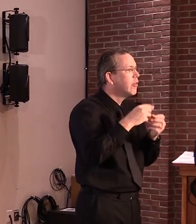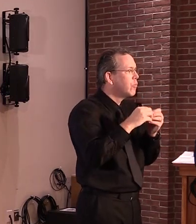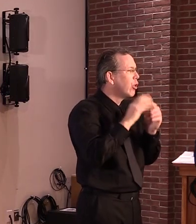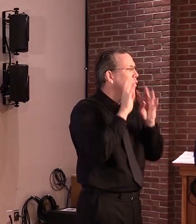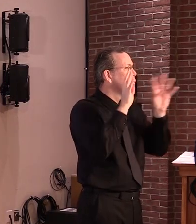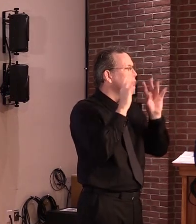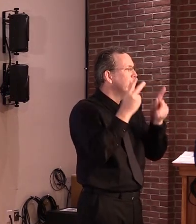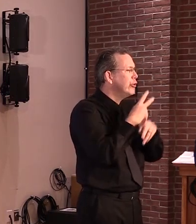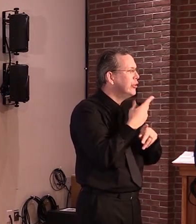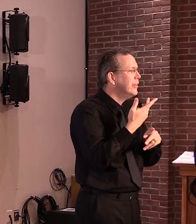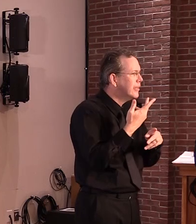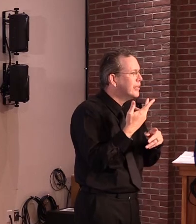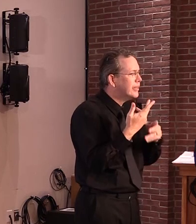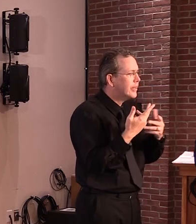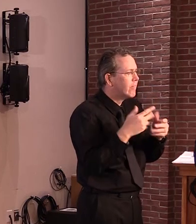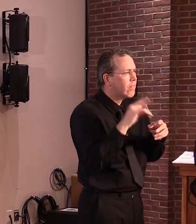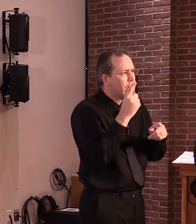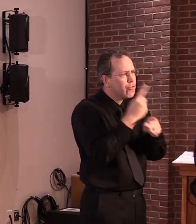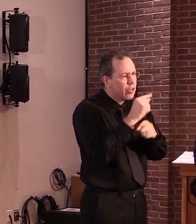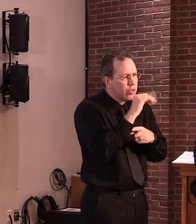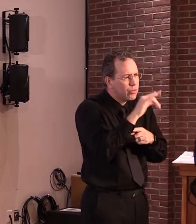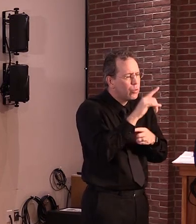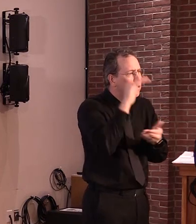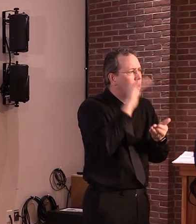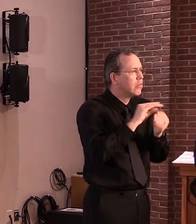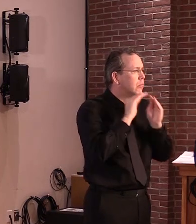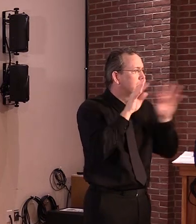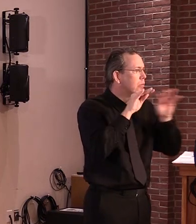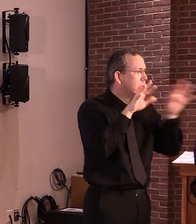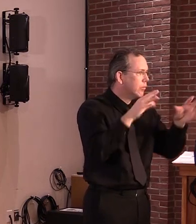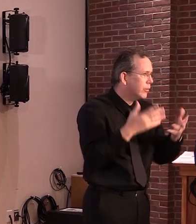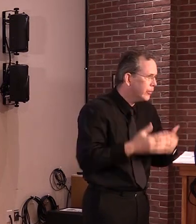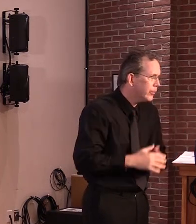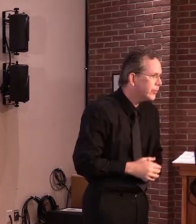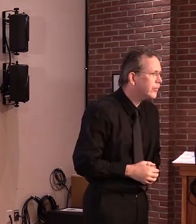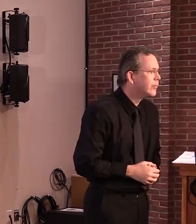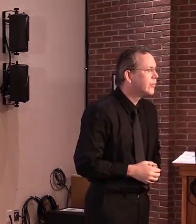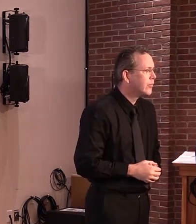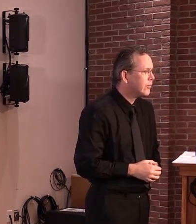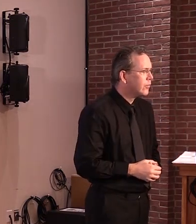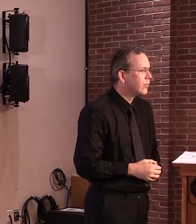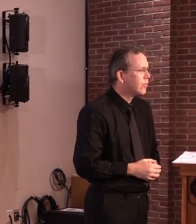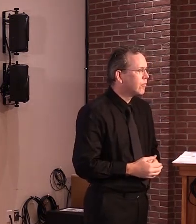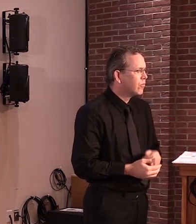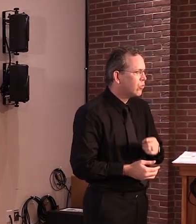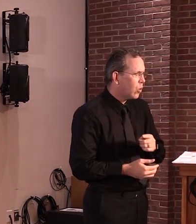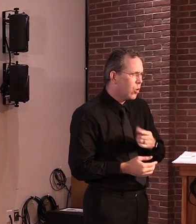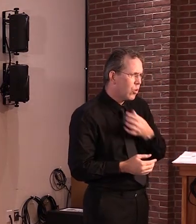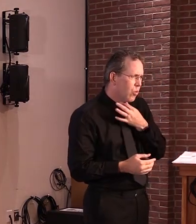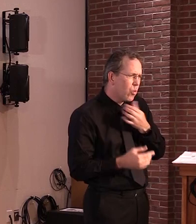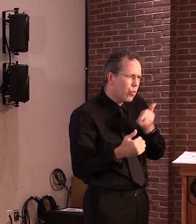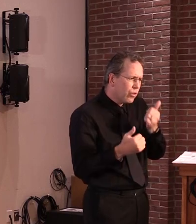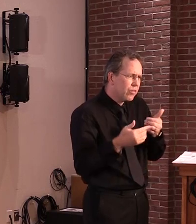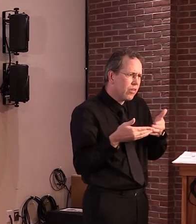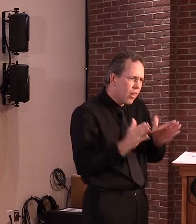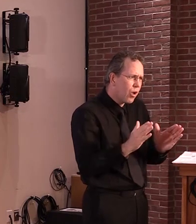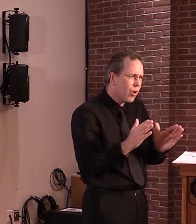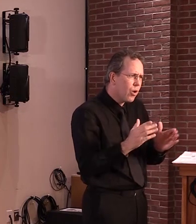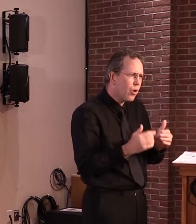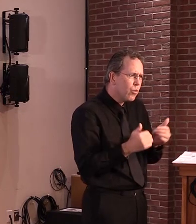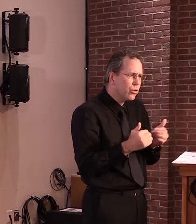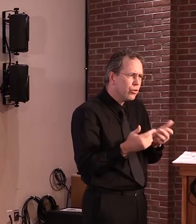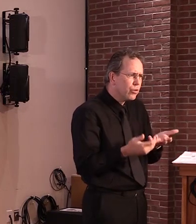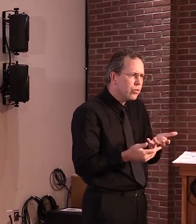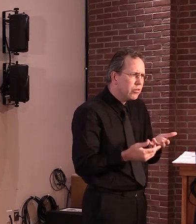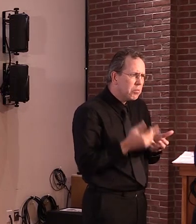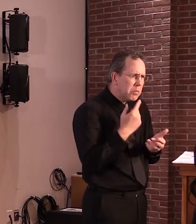Okay, so it sounds like there'd be pretty limited procedures? Until the beginning of June. Okay. Although within that